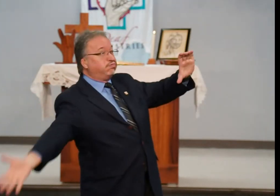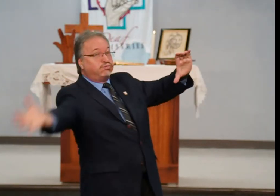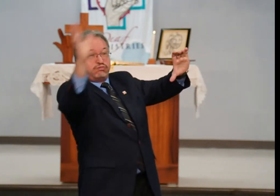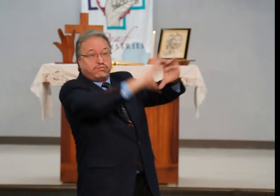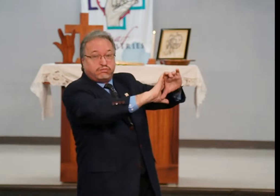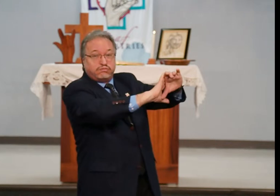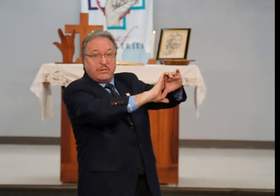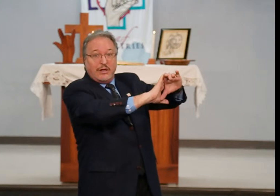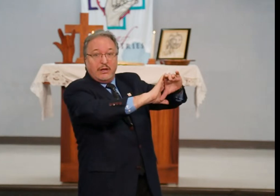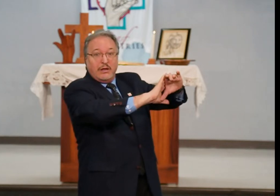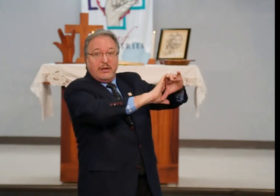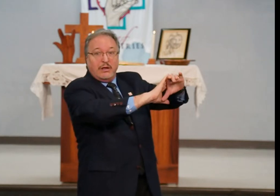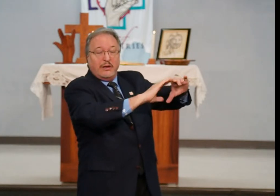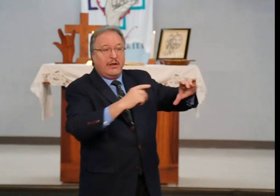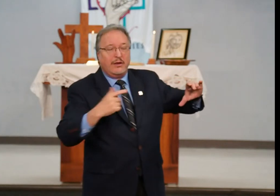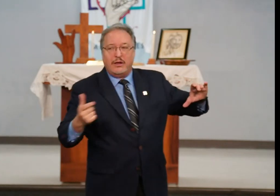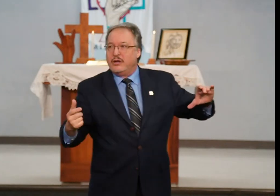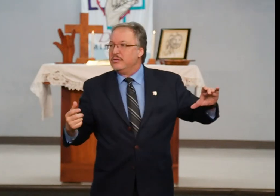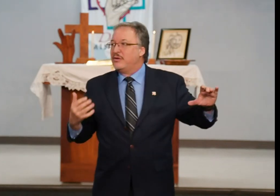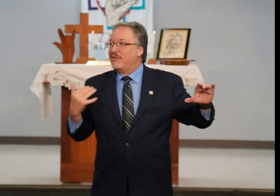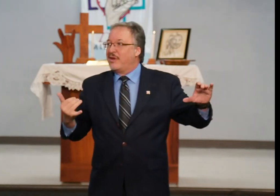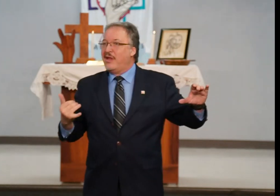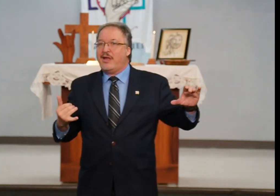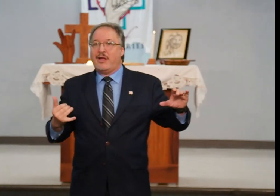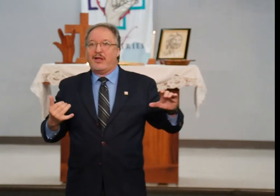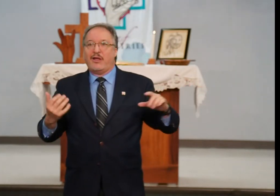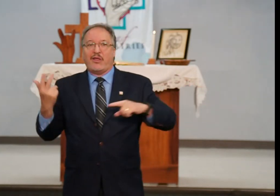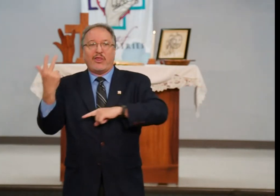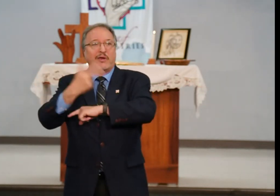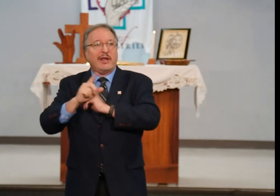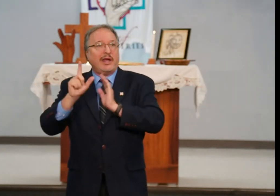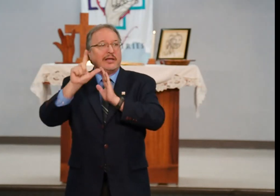knew how much it took to close the tomb.